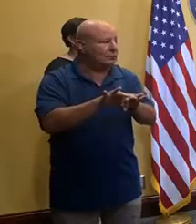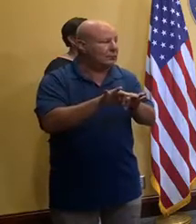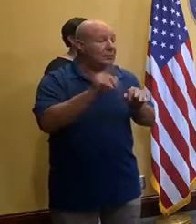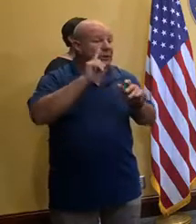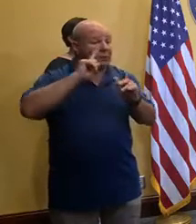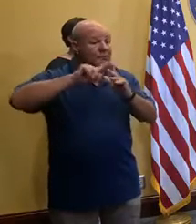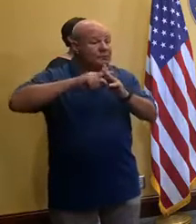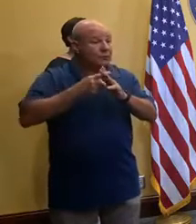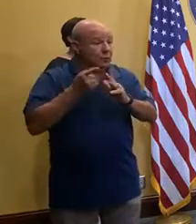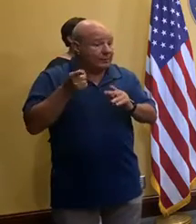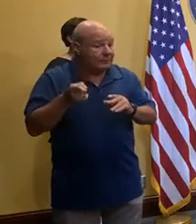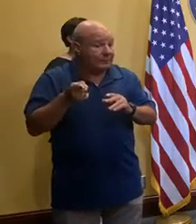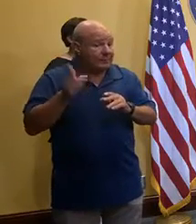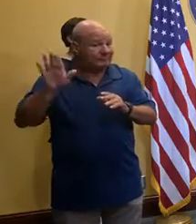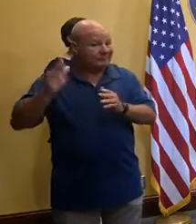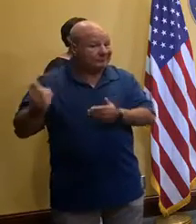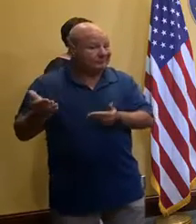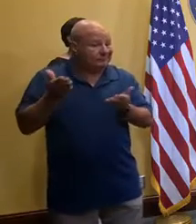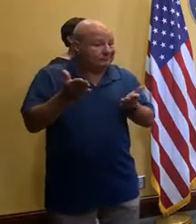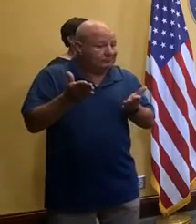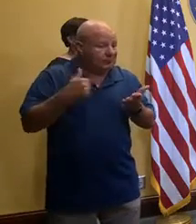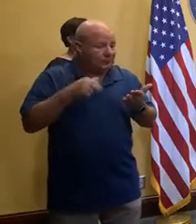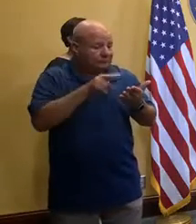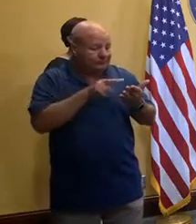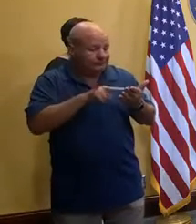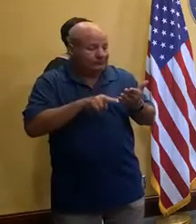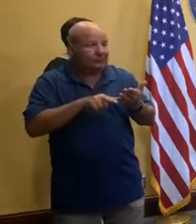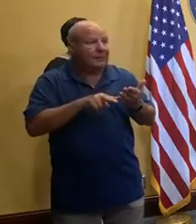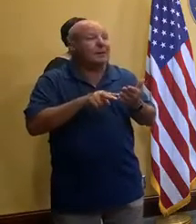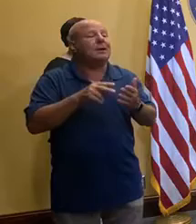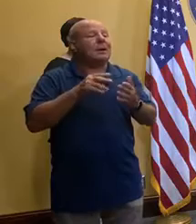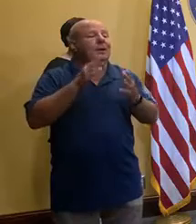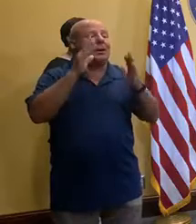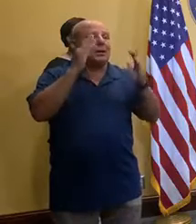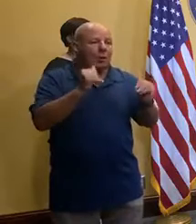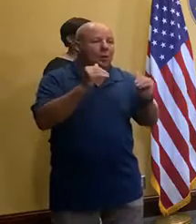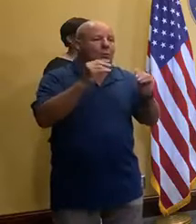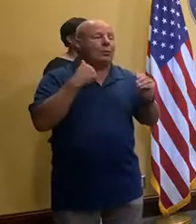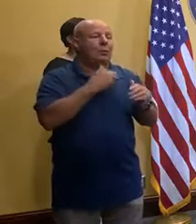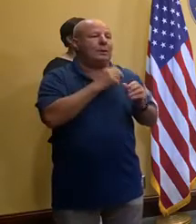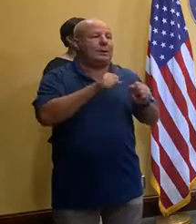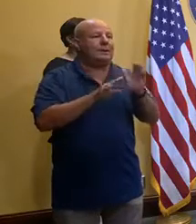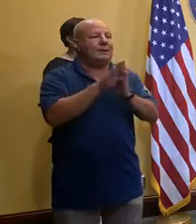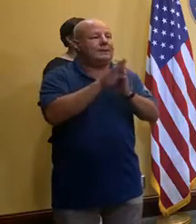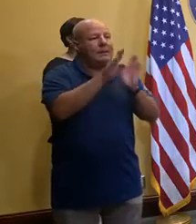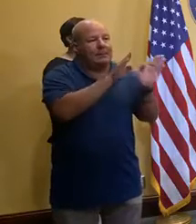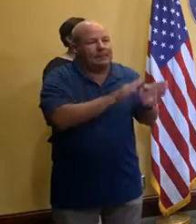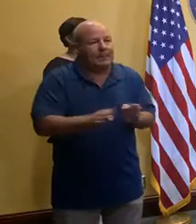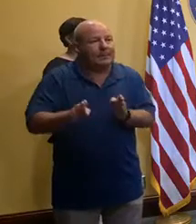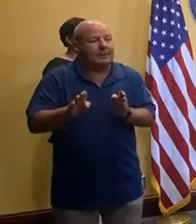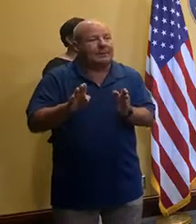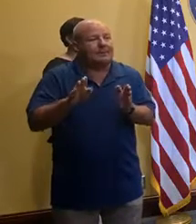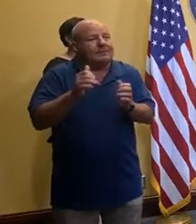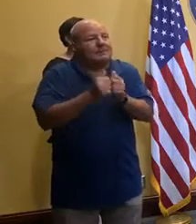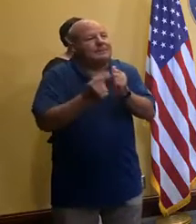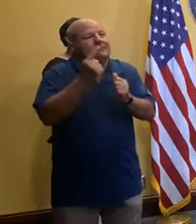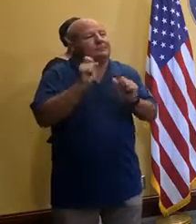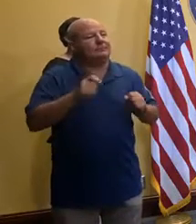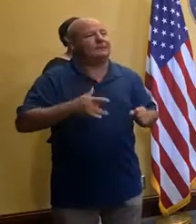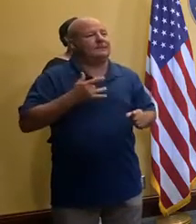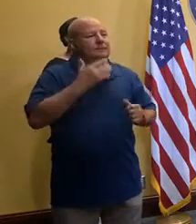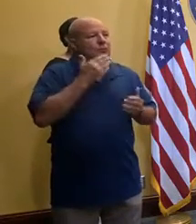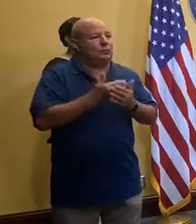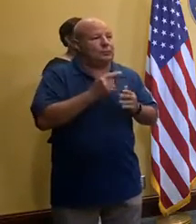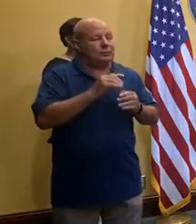there, then our hope is that we can develop a plan that everyone can feel good about, but more importantly, not cause